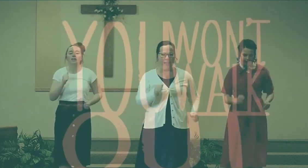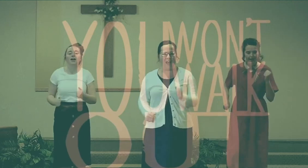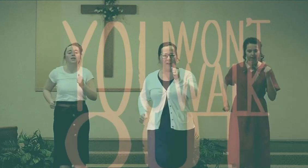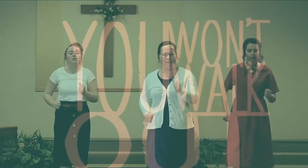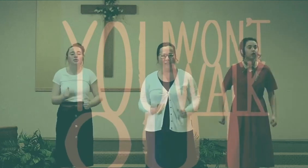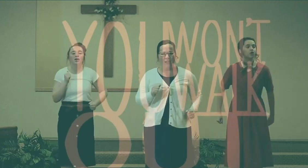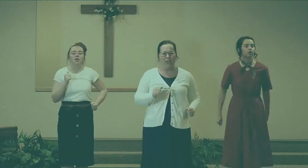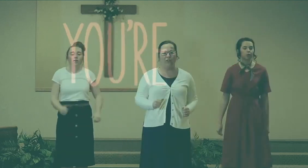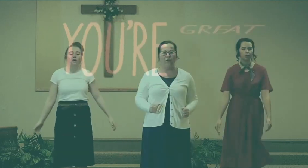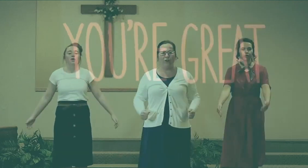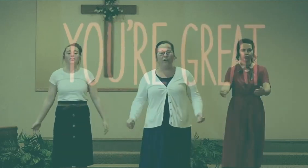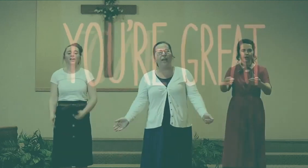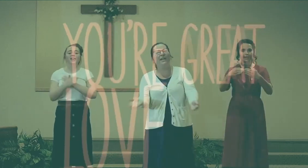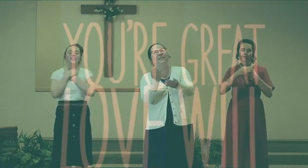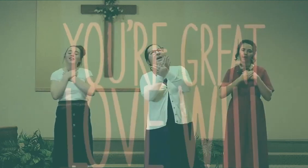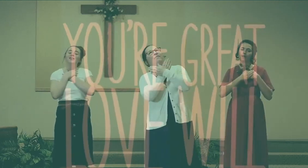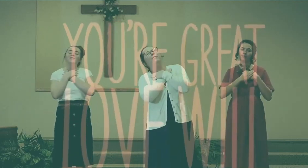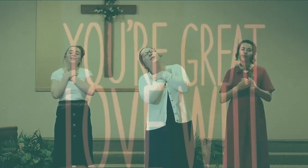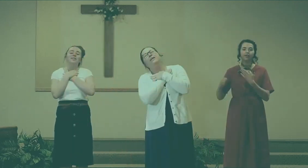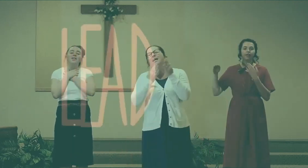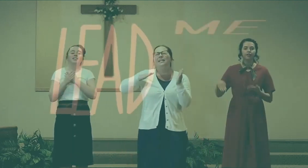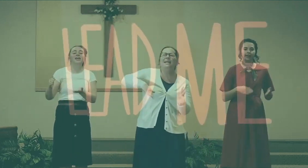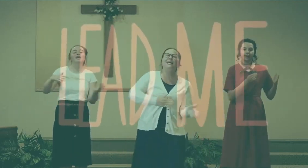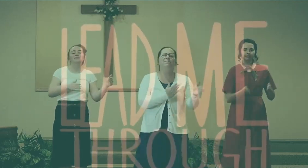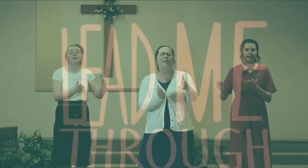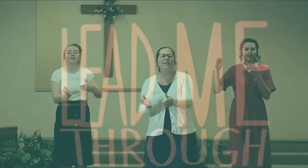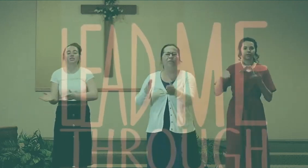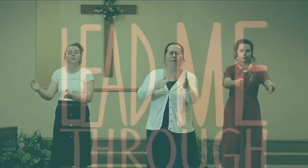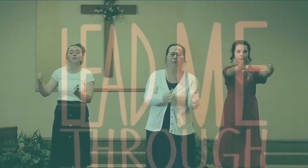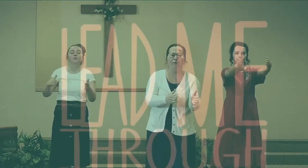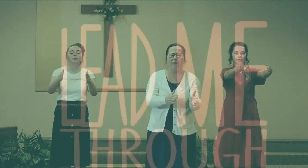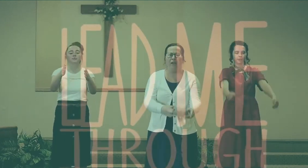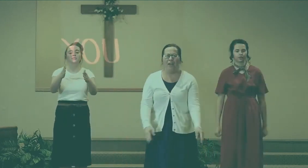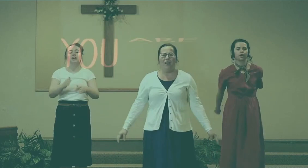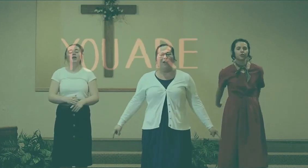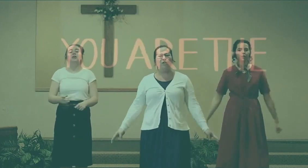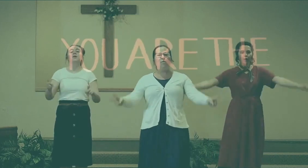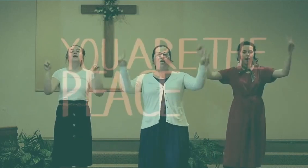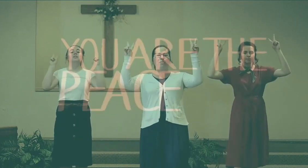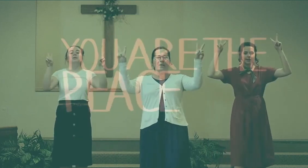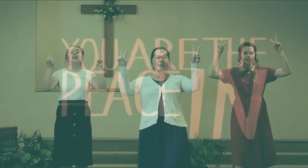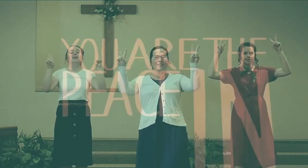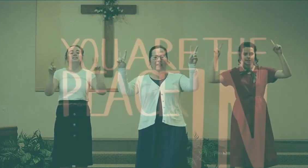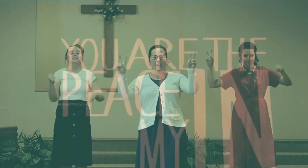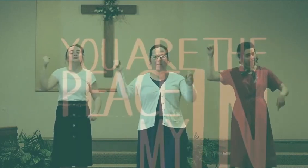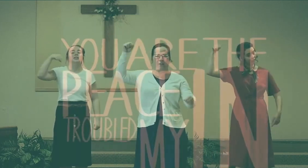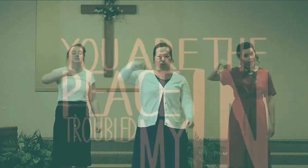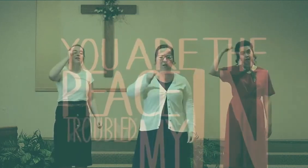out. Your great love will lead me through. You are the peace in my